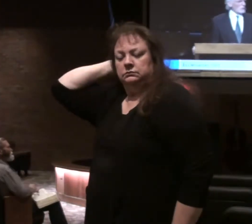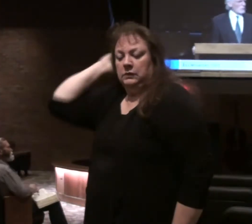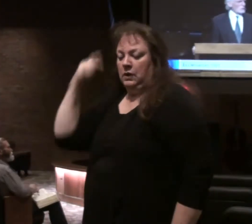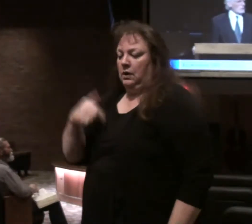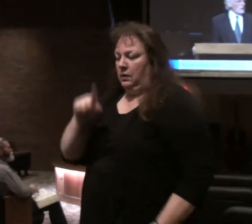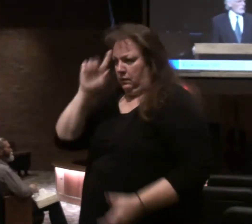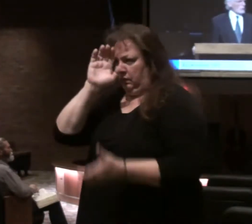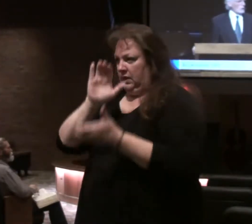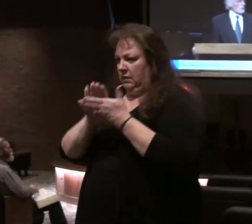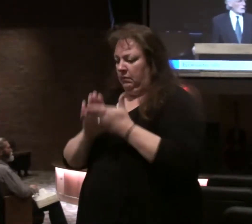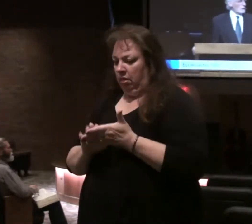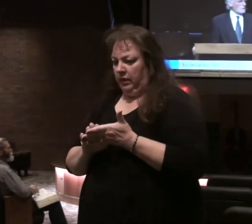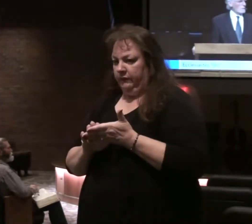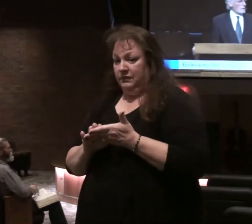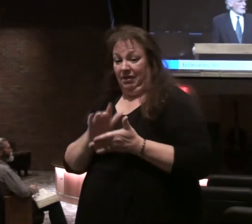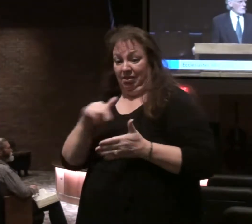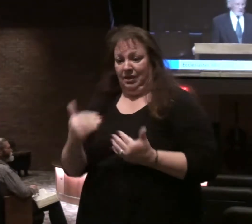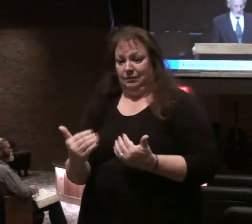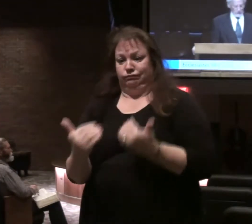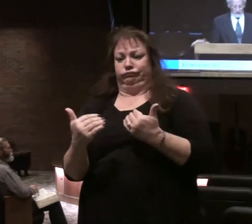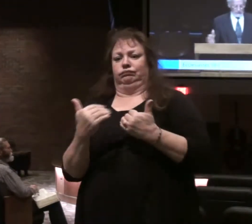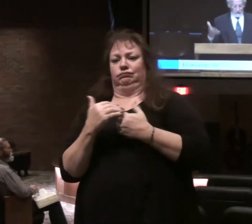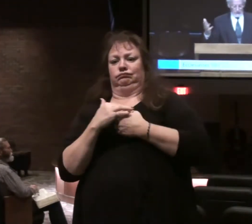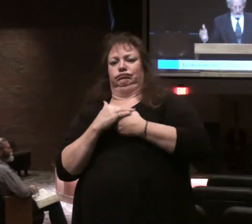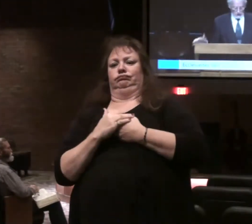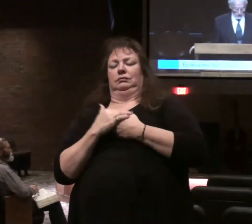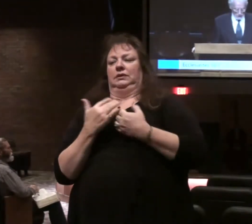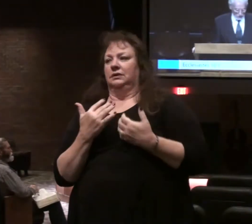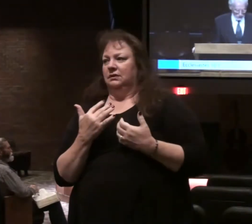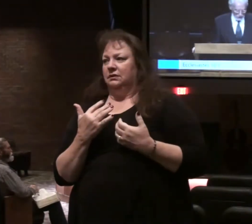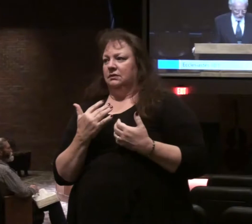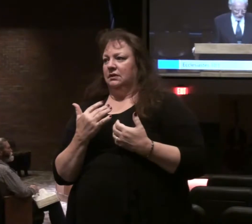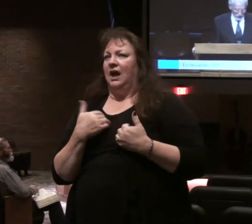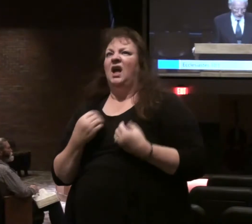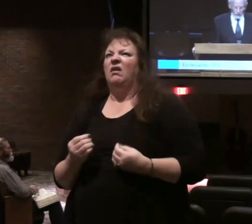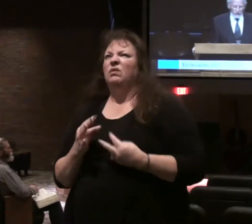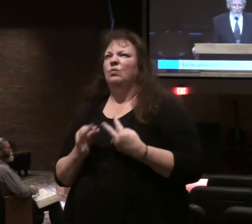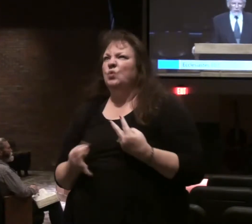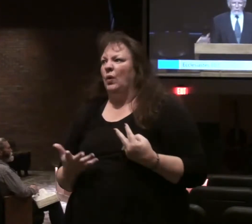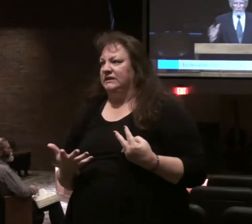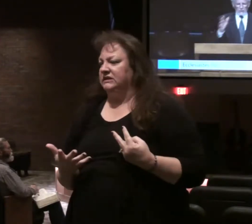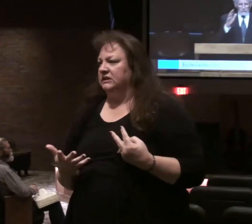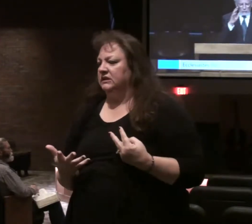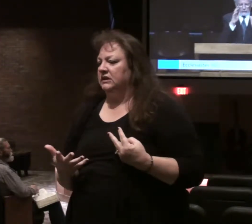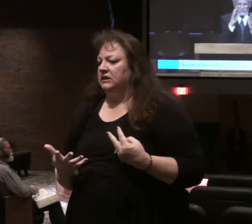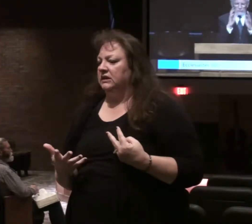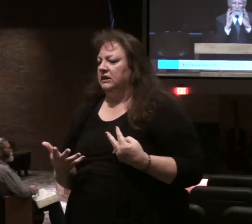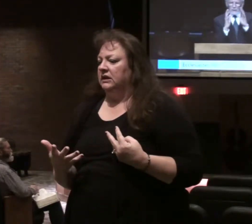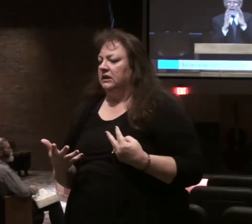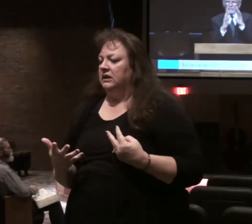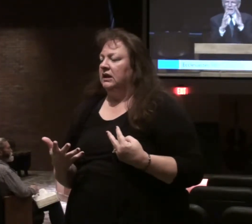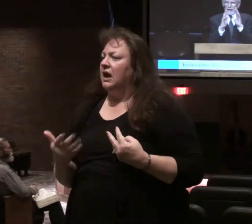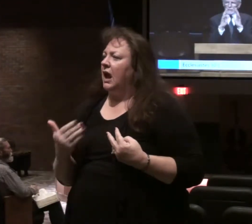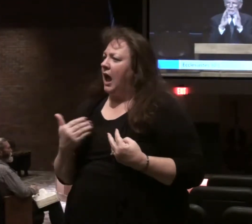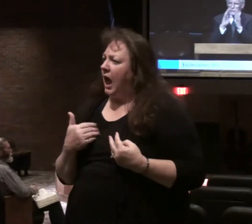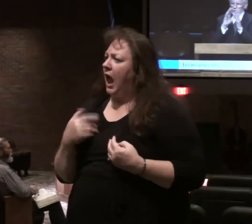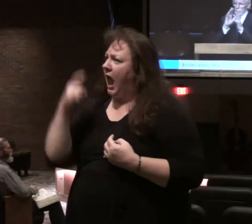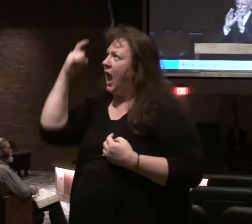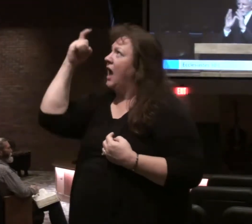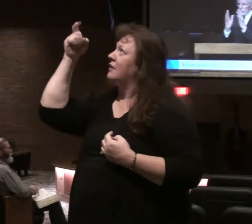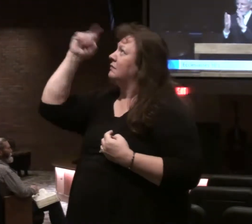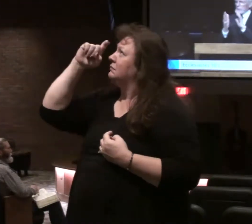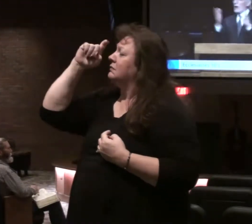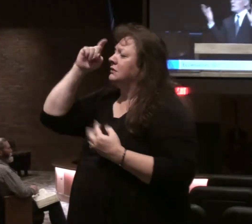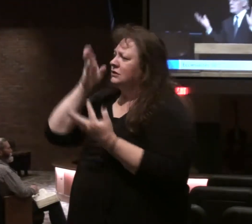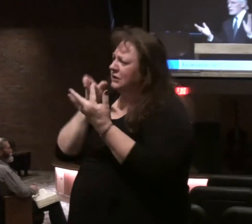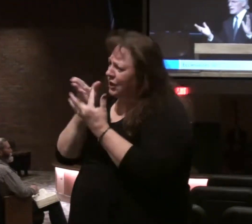Christians get crushed by the world. You say they don't have any choice. Well, we're given wisdom to navigate through this